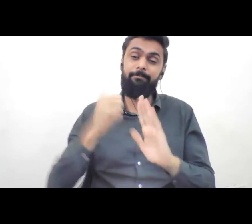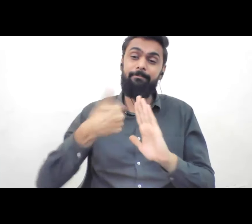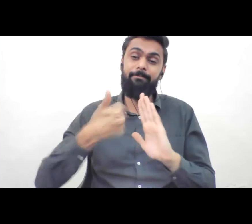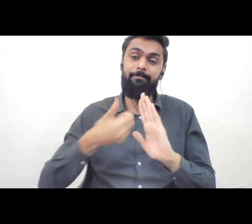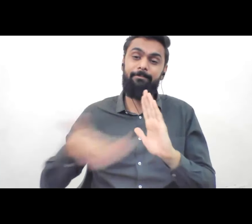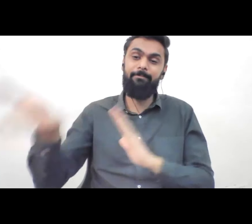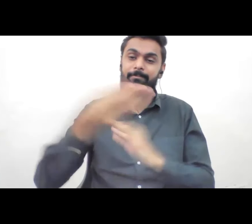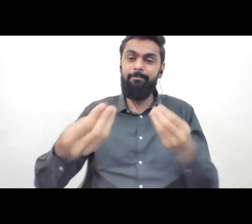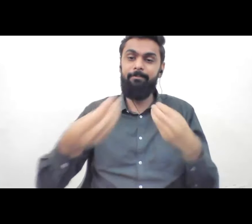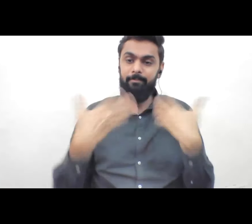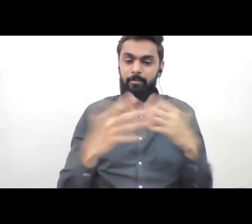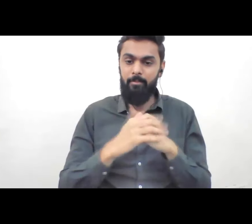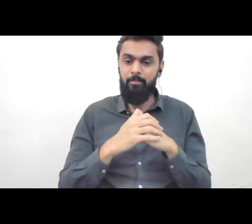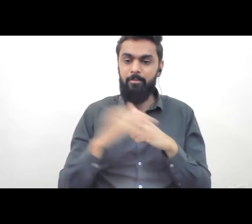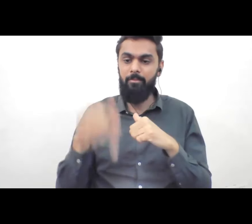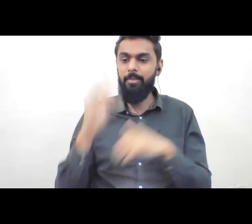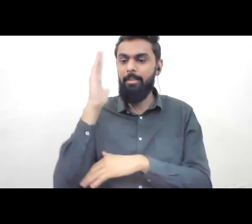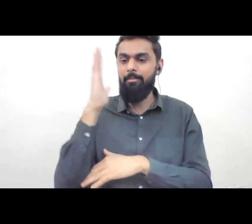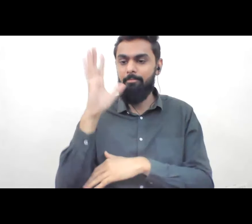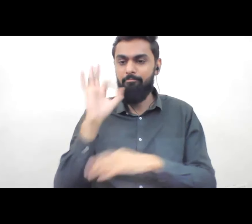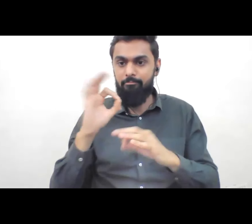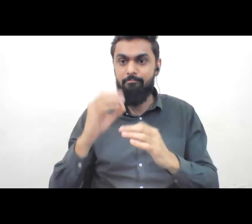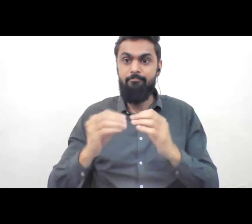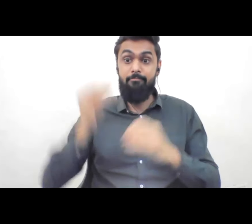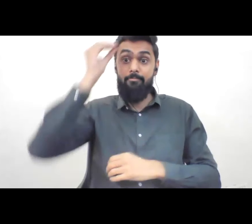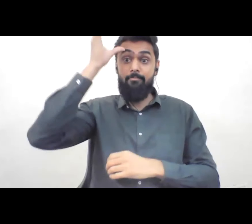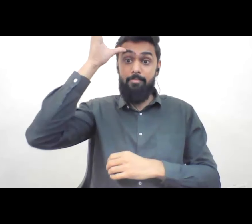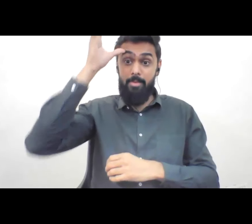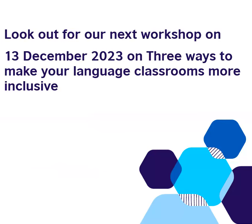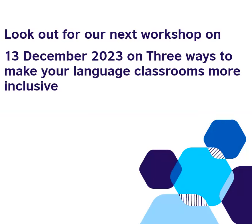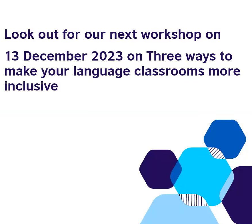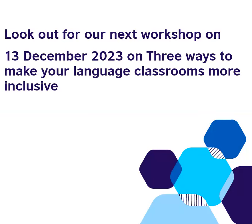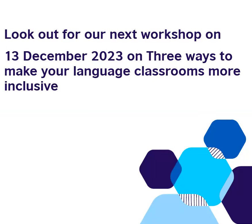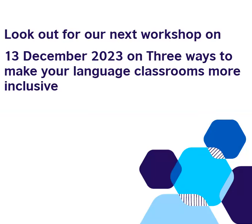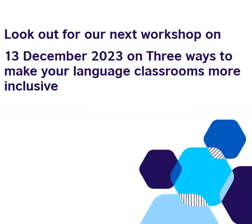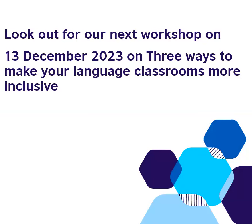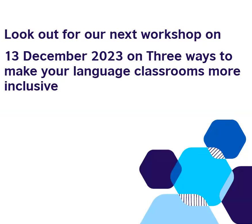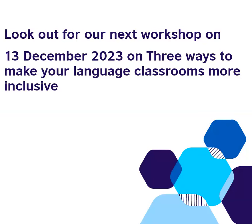really found the session very insightful and valuable.